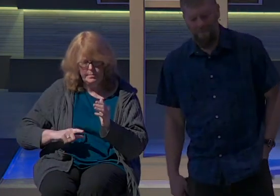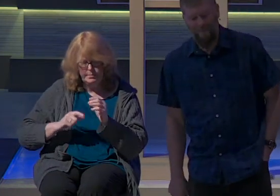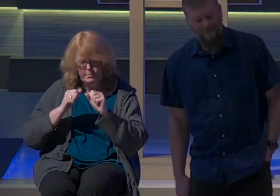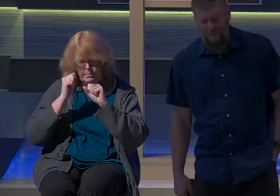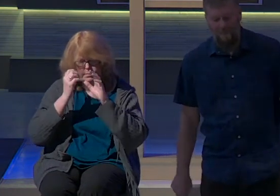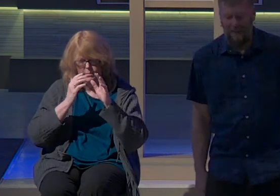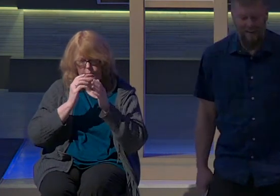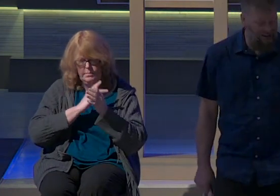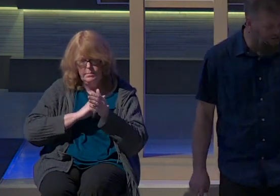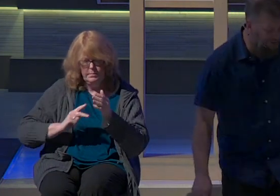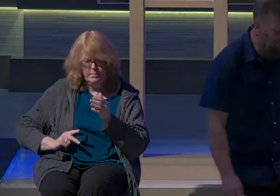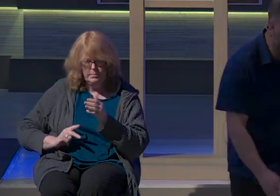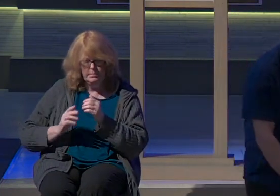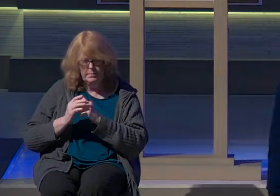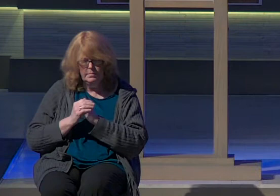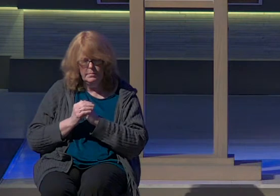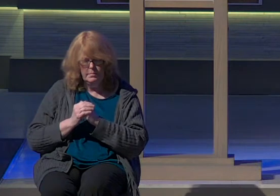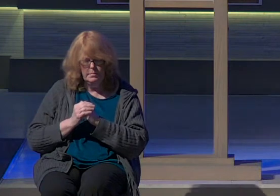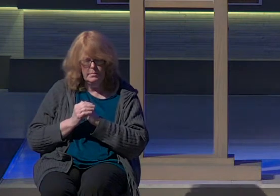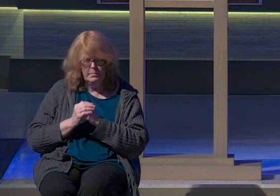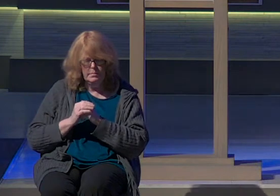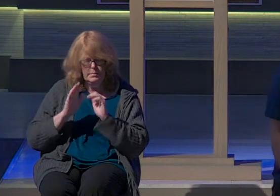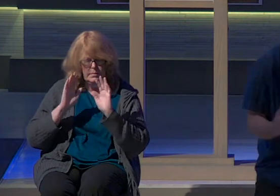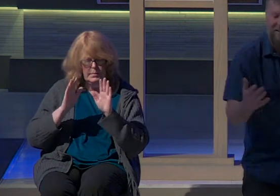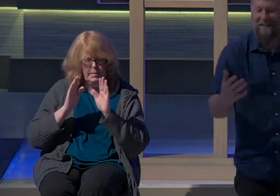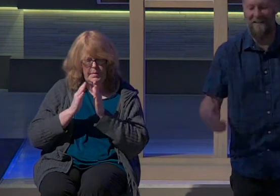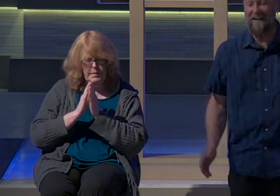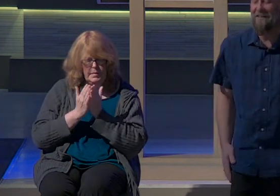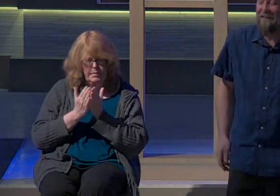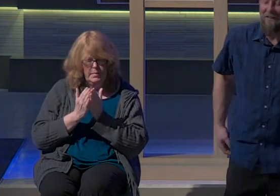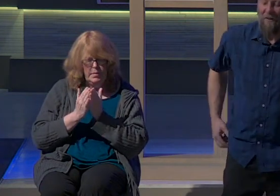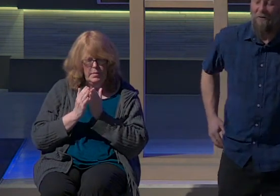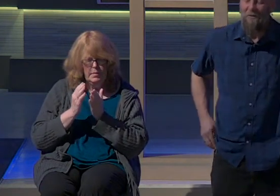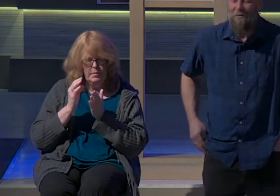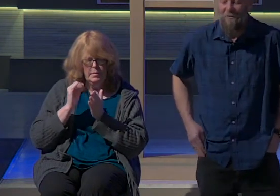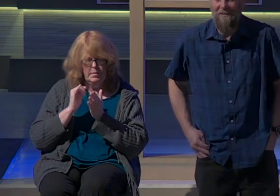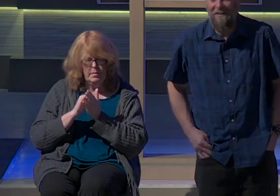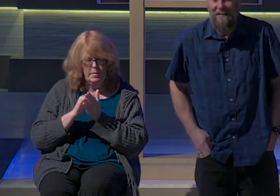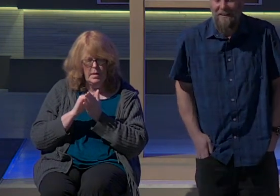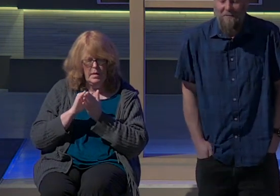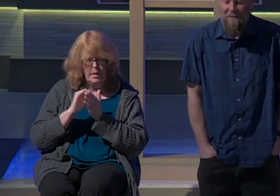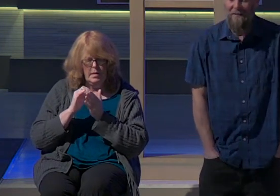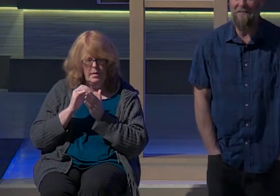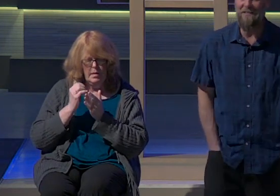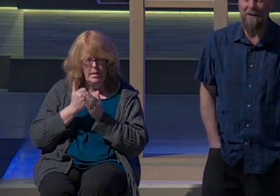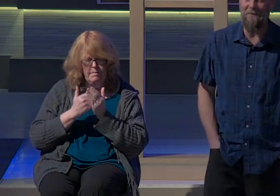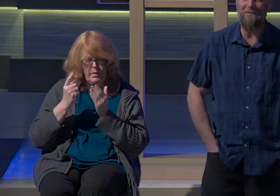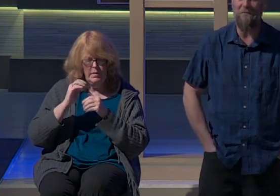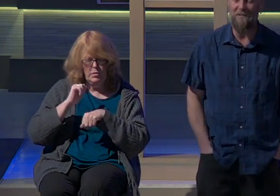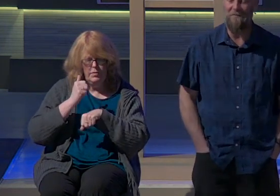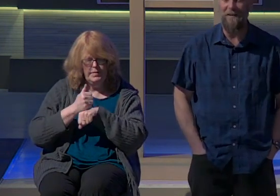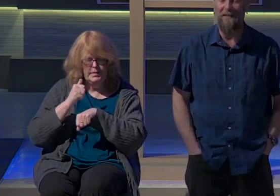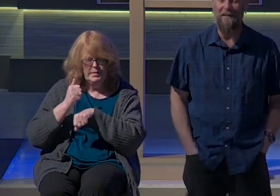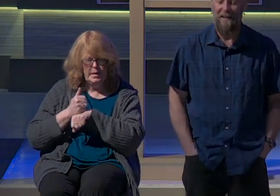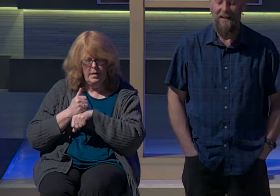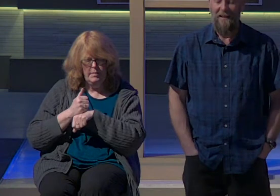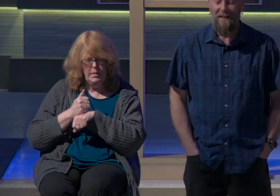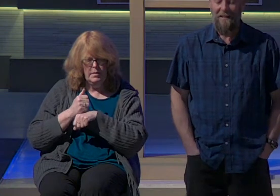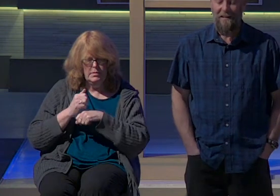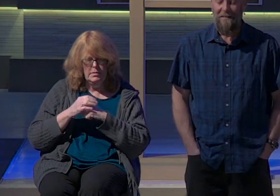King, what an amazing book. What an amazing thing, the whole order that you have established for us to be